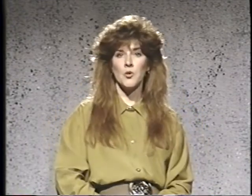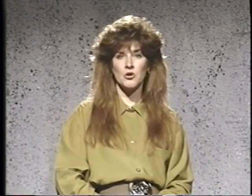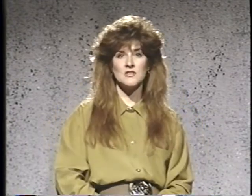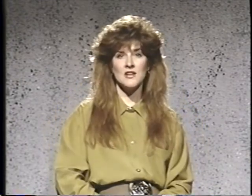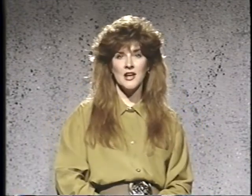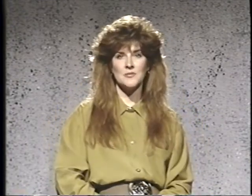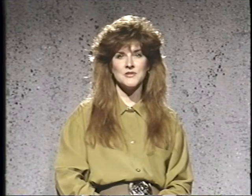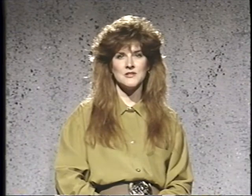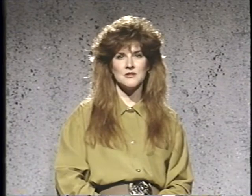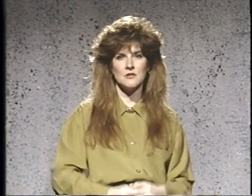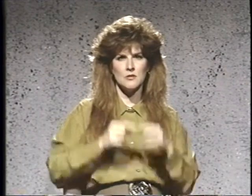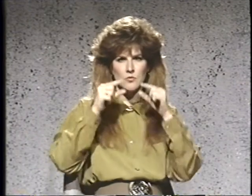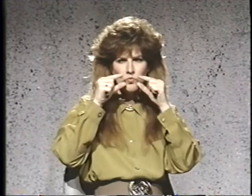pursed lips,